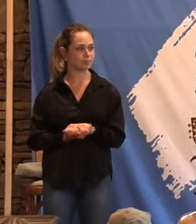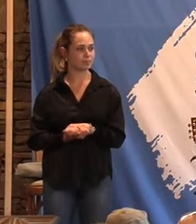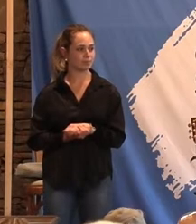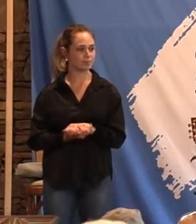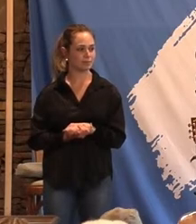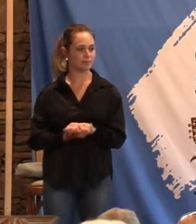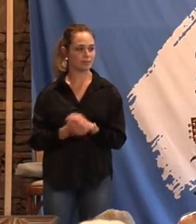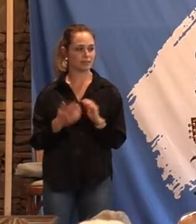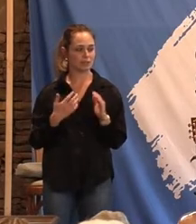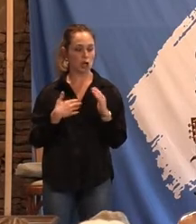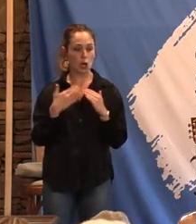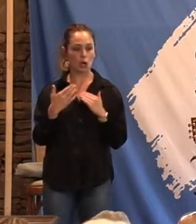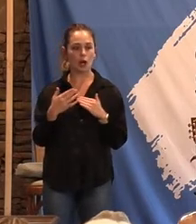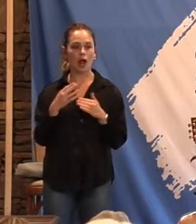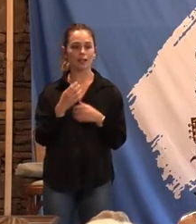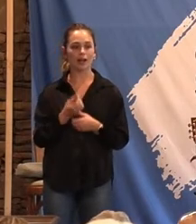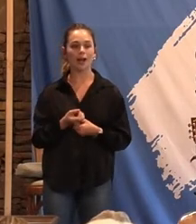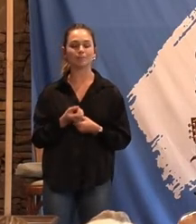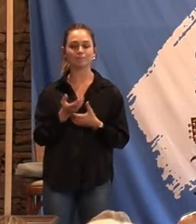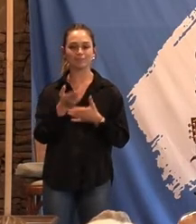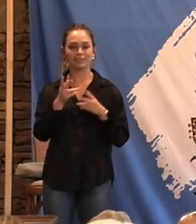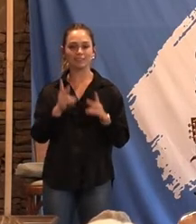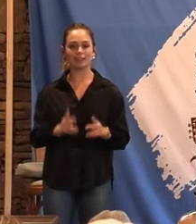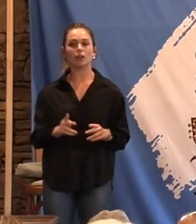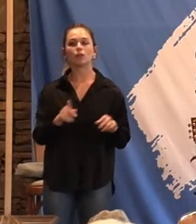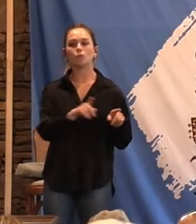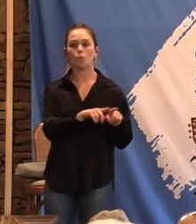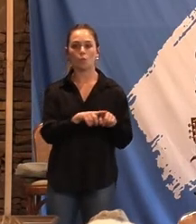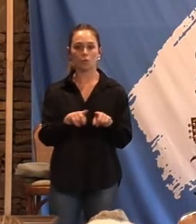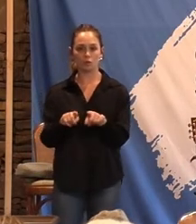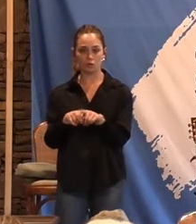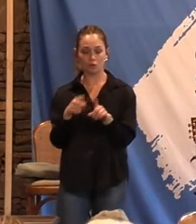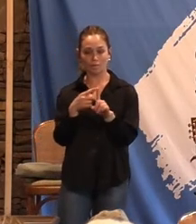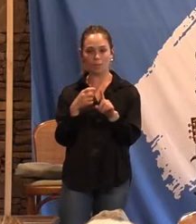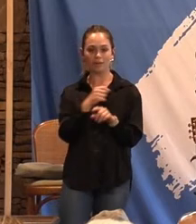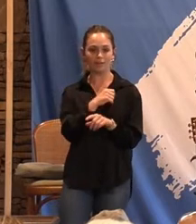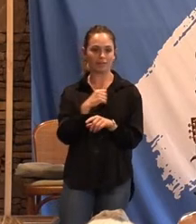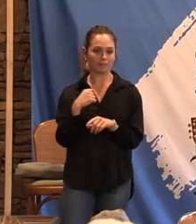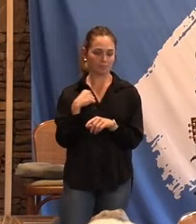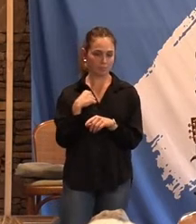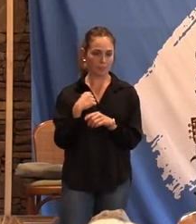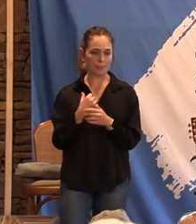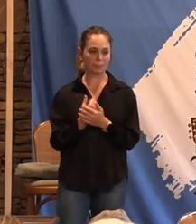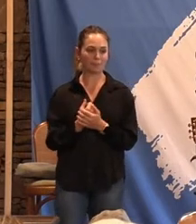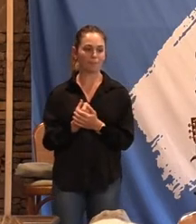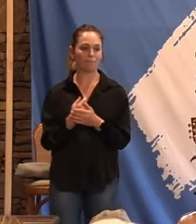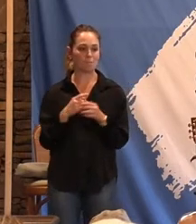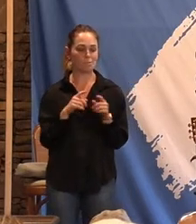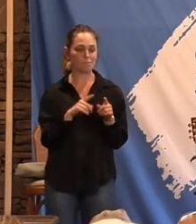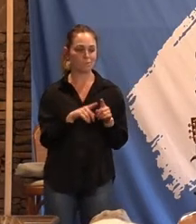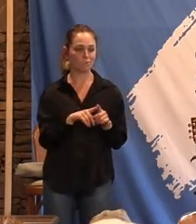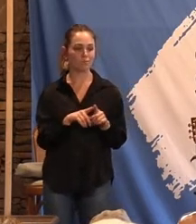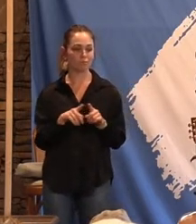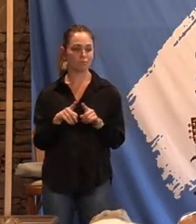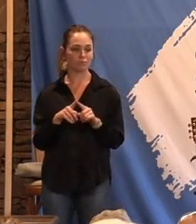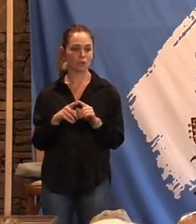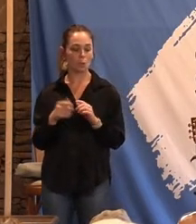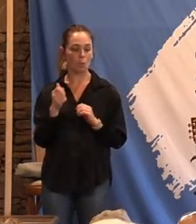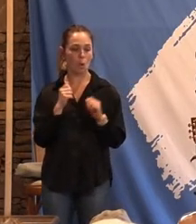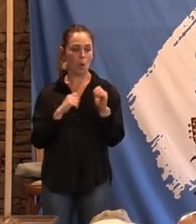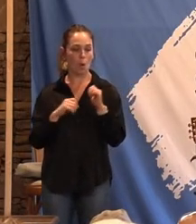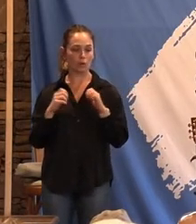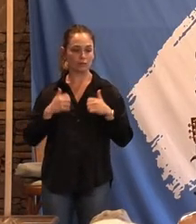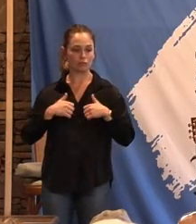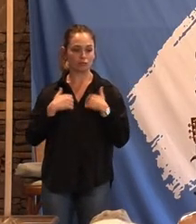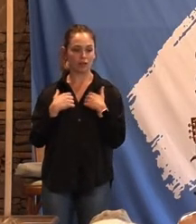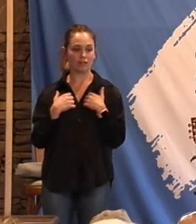Now, our next teller is also from Atlanta and also is artist in residence at